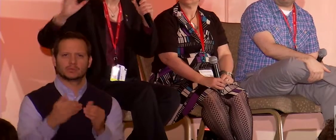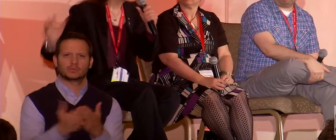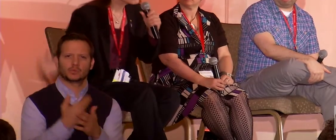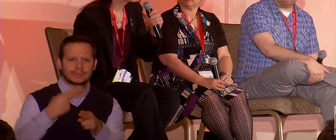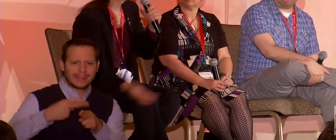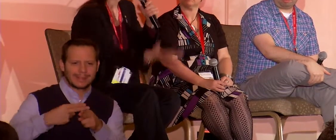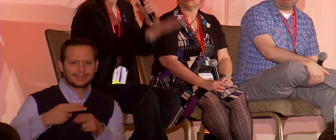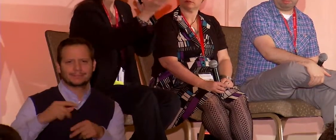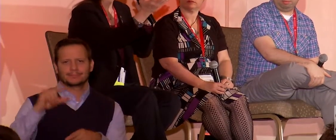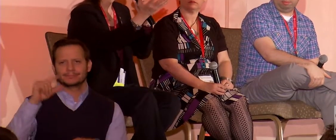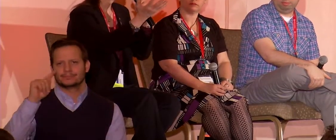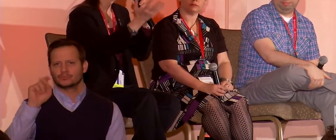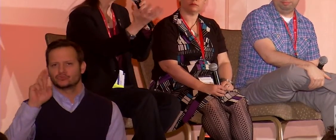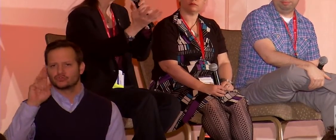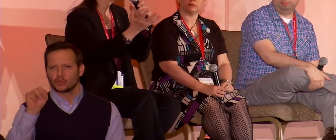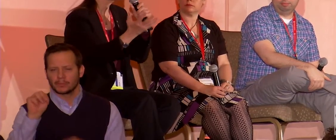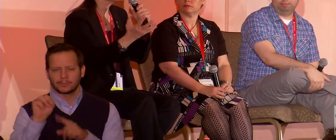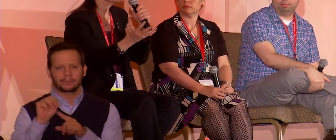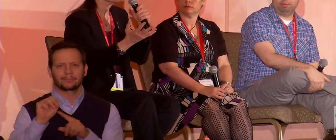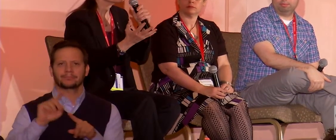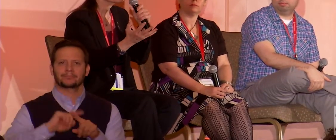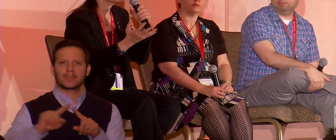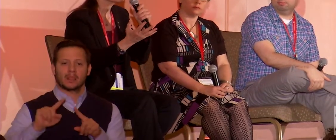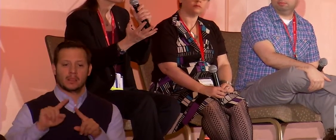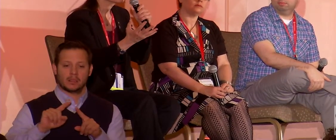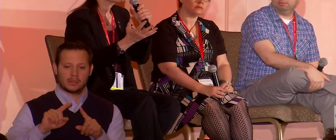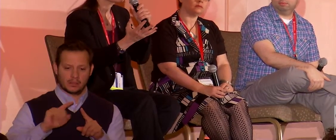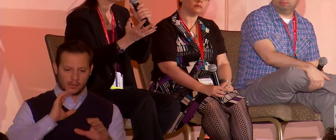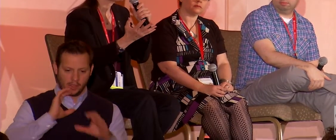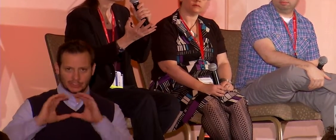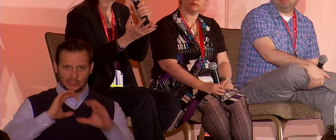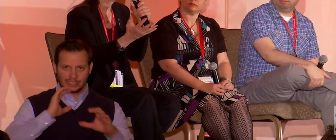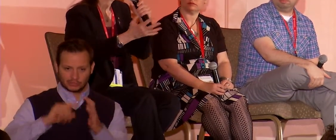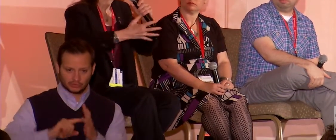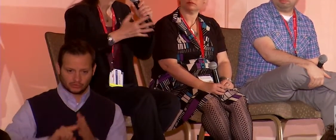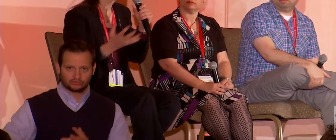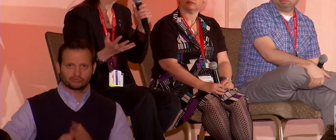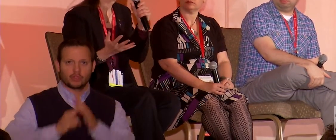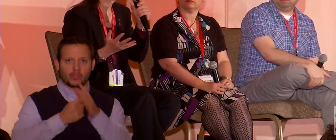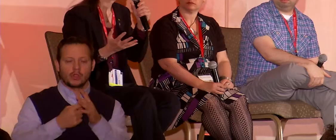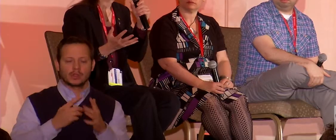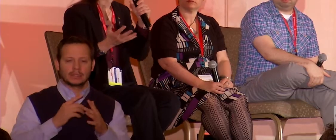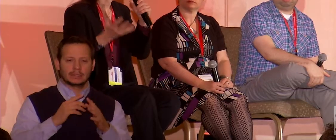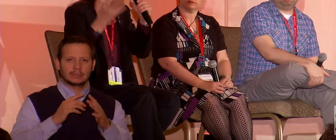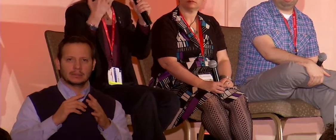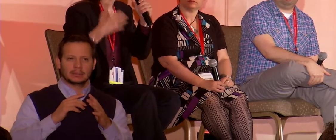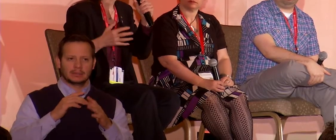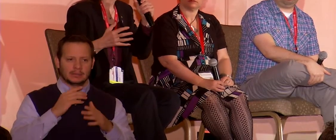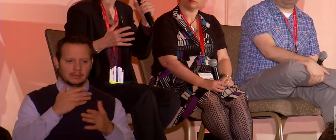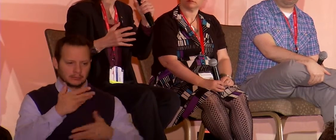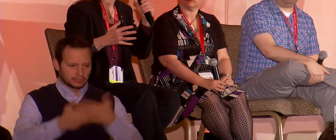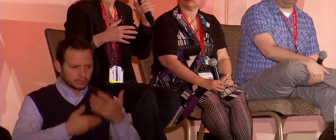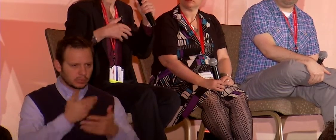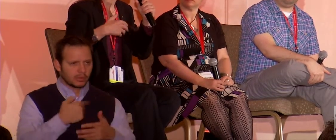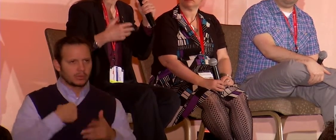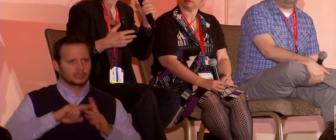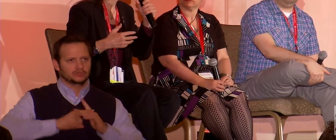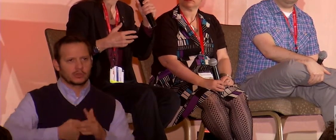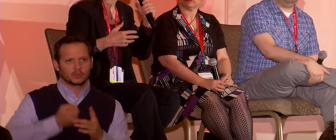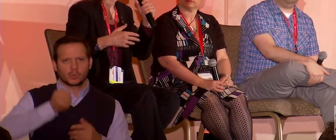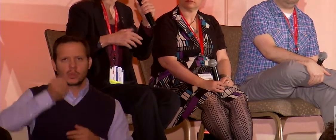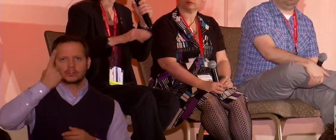is brilliant in the sense that what a conversation it's been to help us all make sense, not only of our own identities